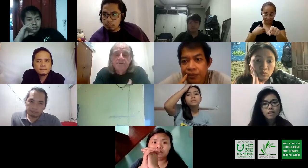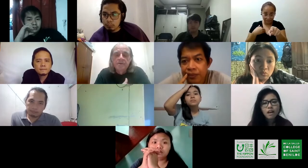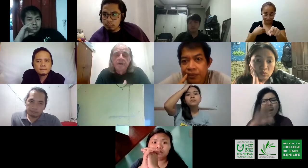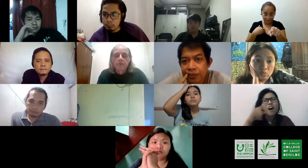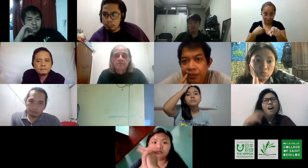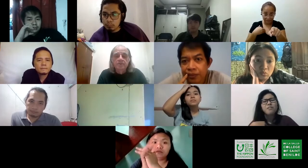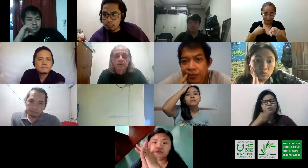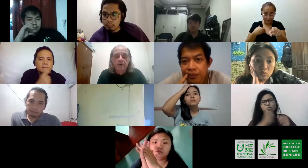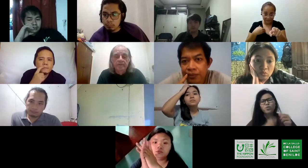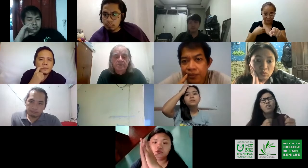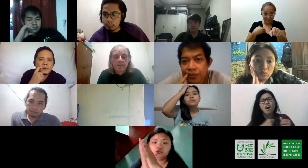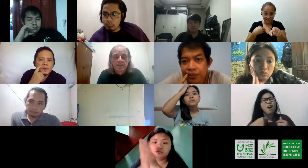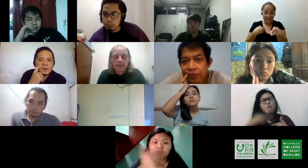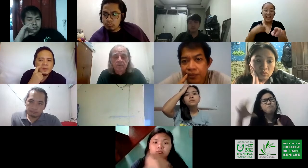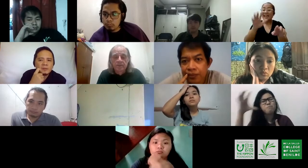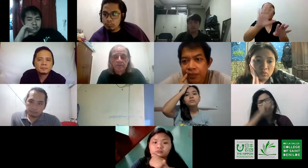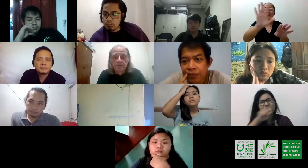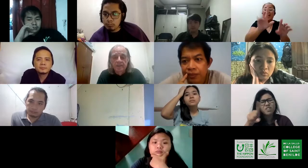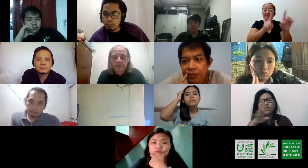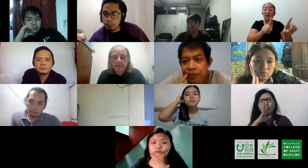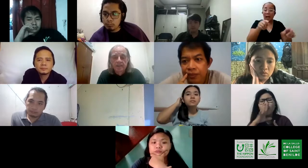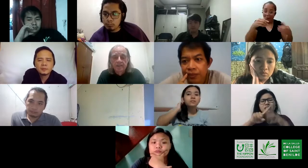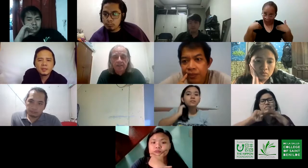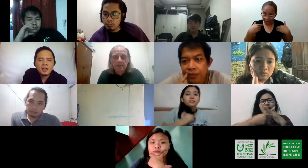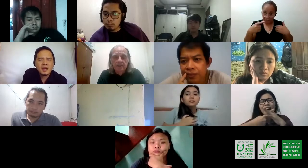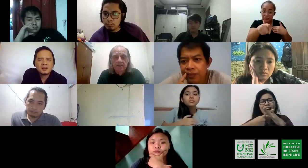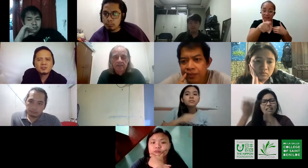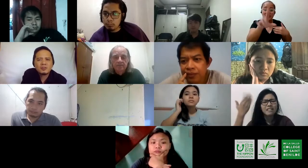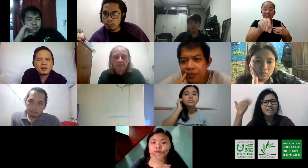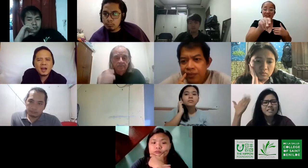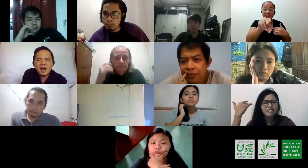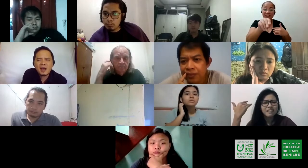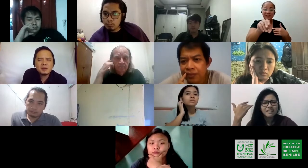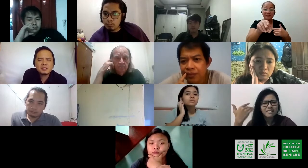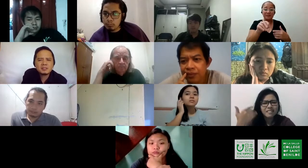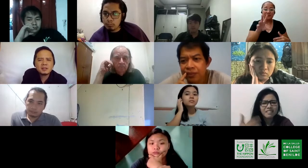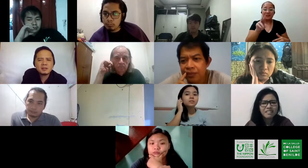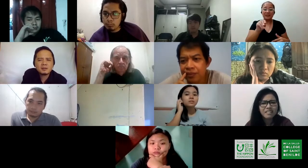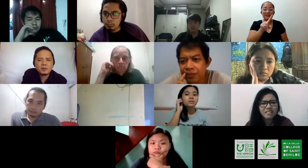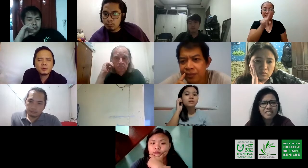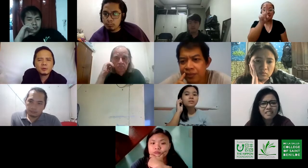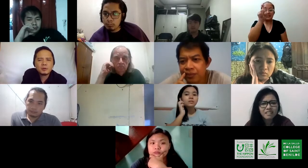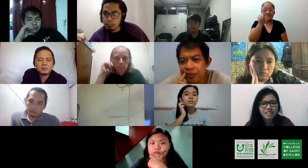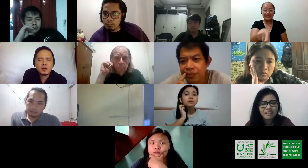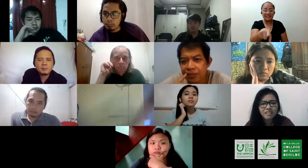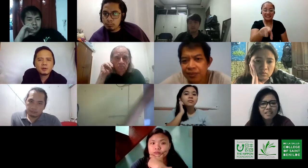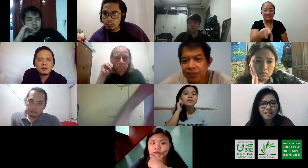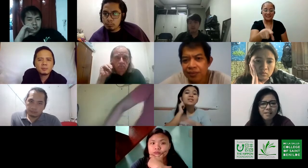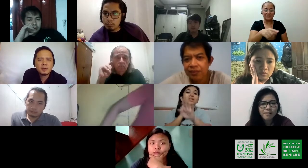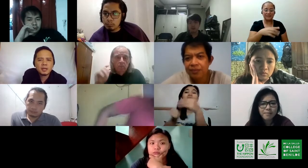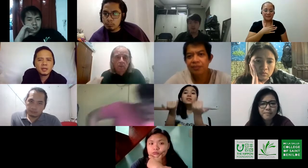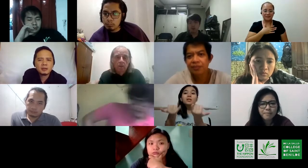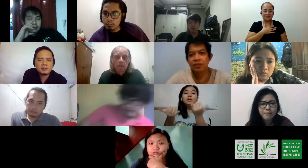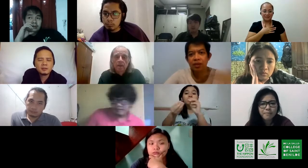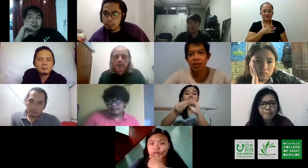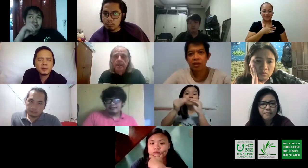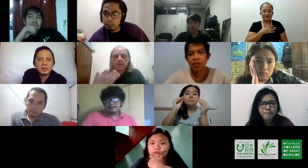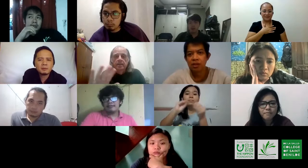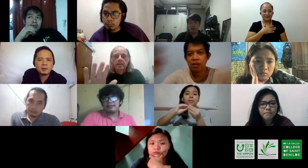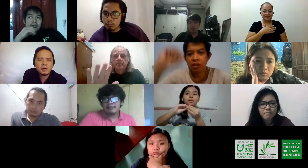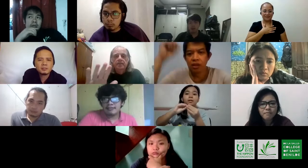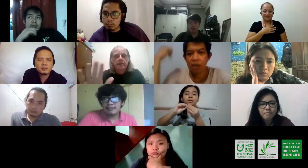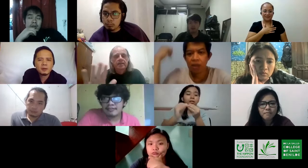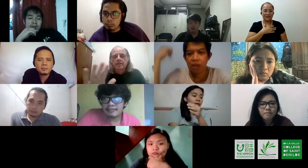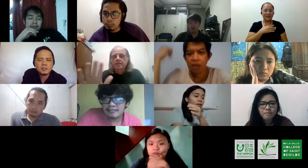Just answer that question. Do you have a sign language? Sorry, I missed what we were talking about in the